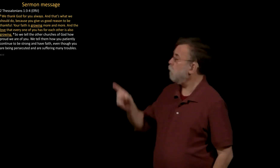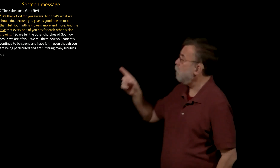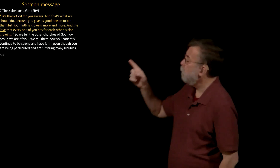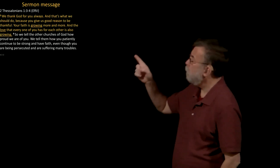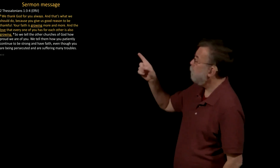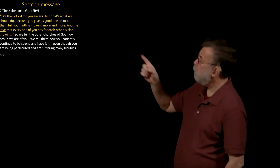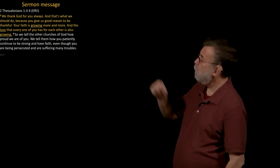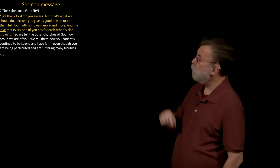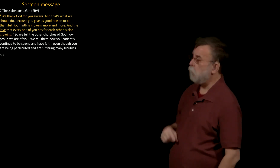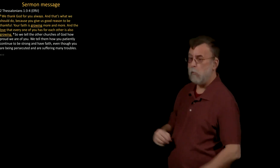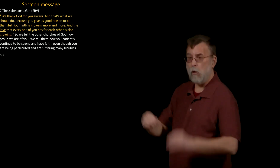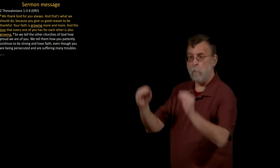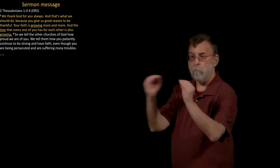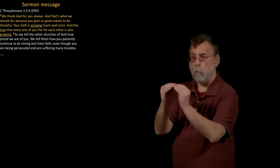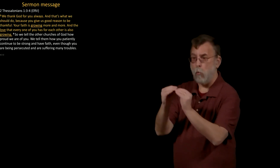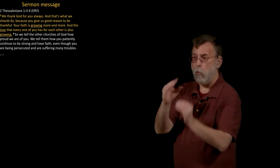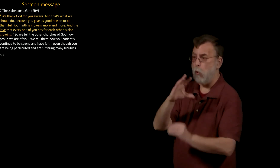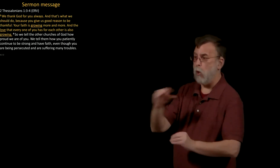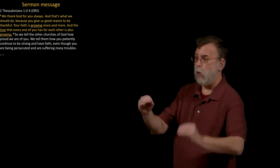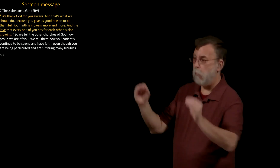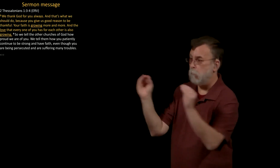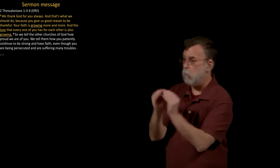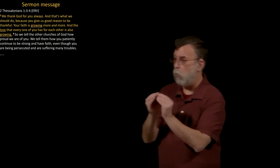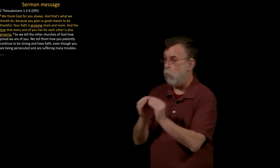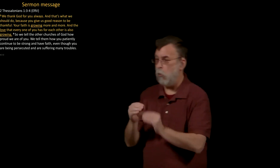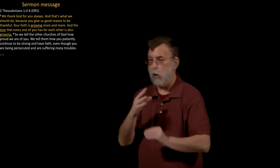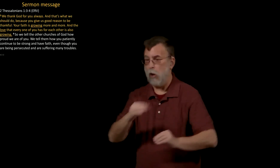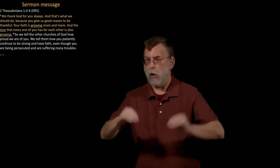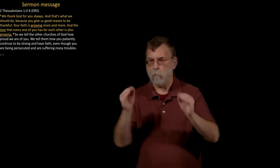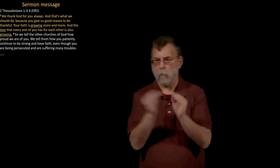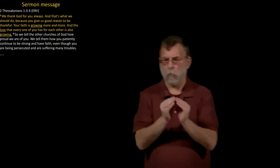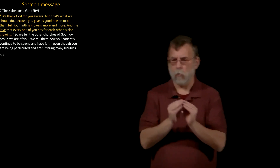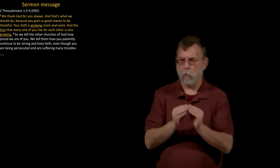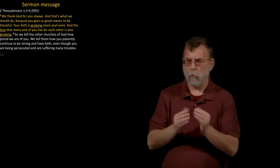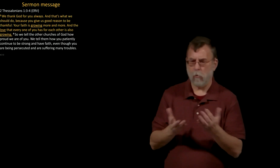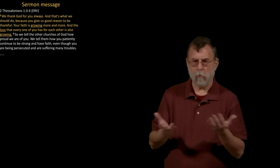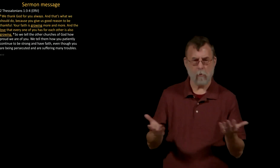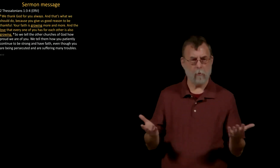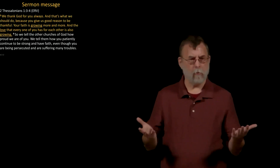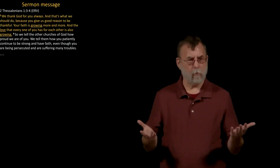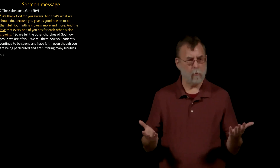growing. You can see the underlined word. It's growing more and more.